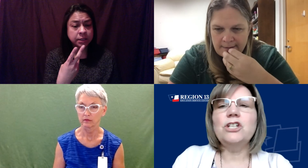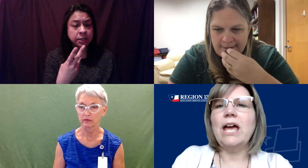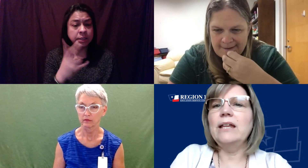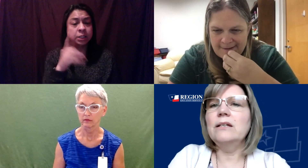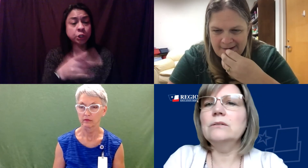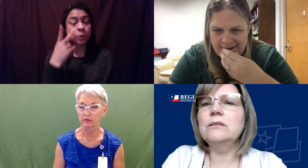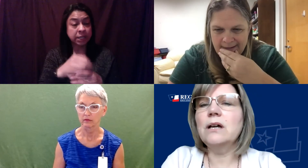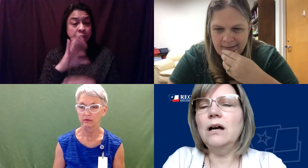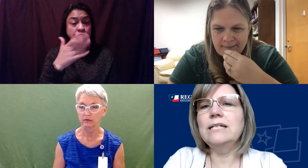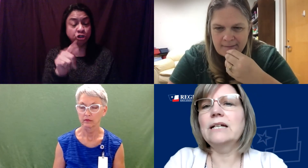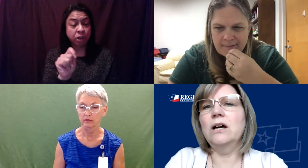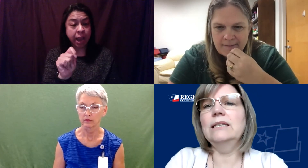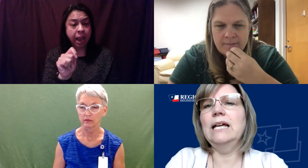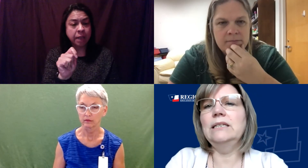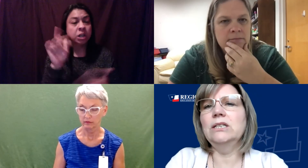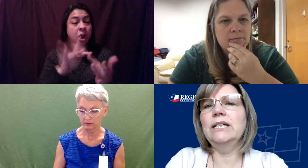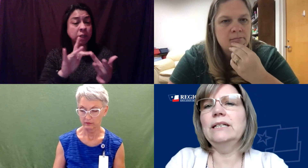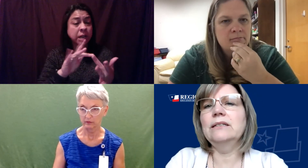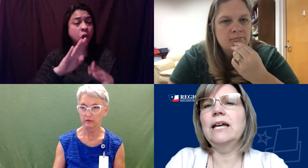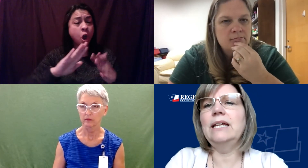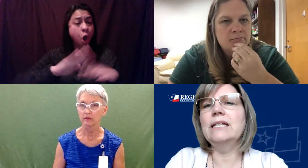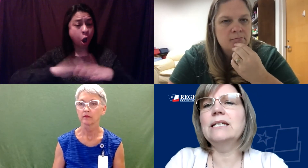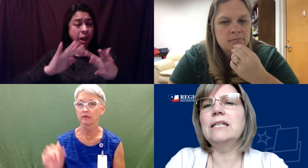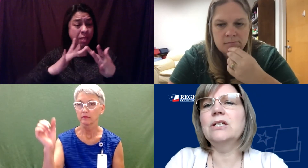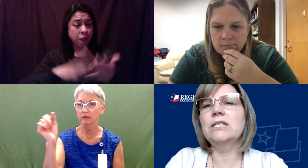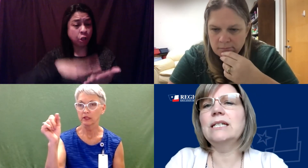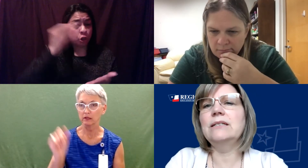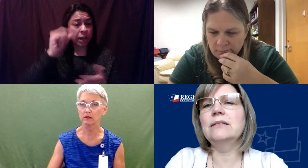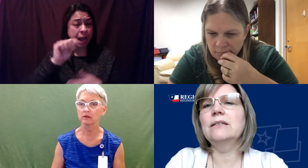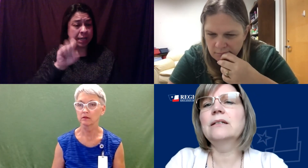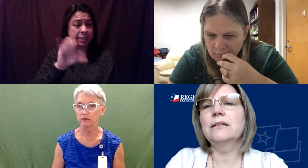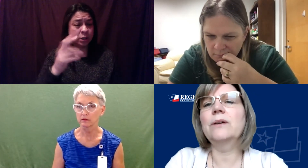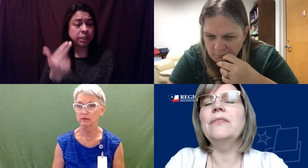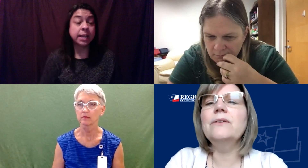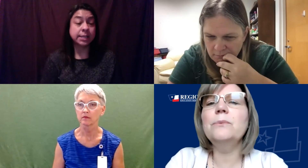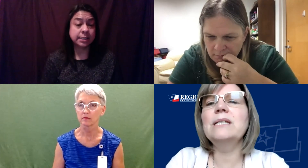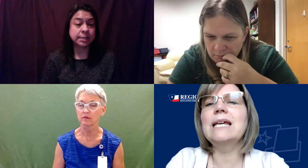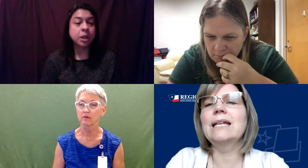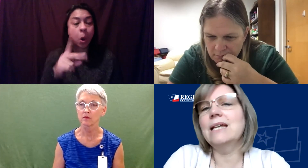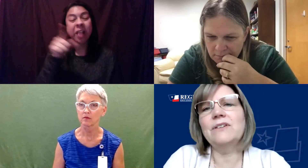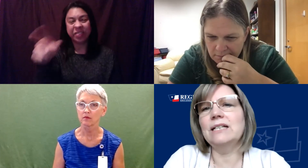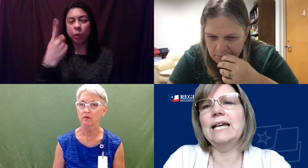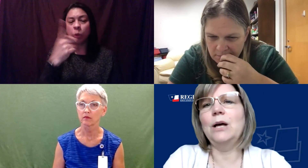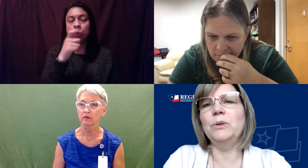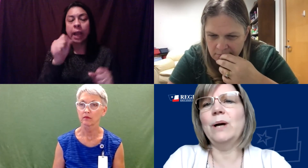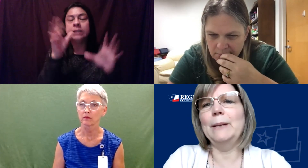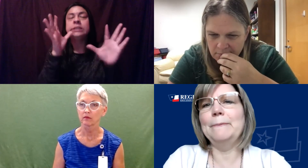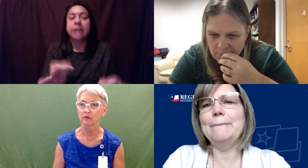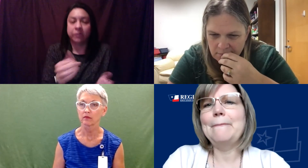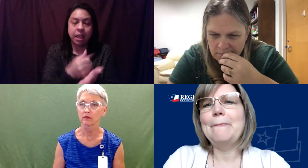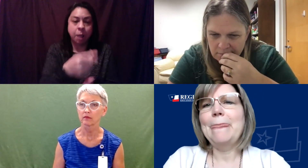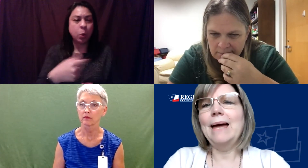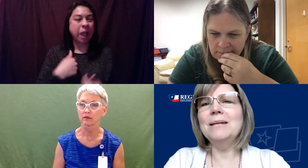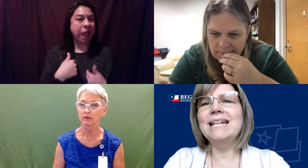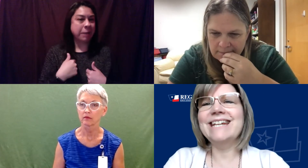in the chat to contact online learning at ESC 13? Okay, Yeah. they're the ones that can definitely help you.